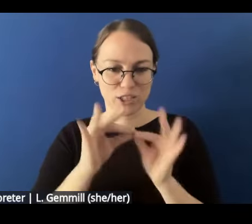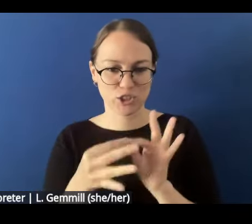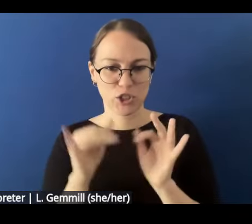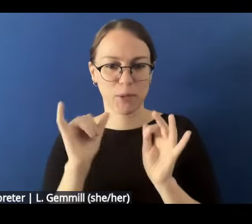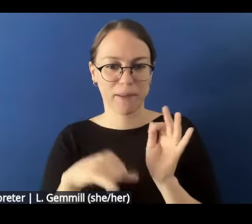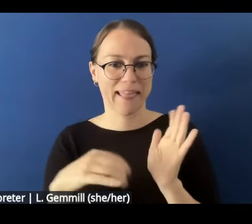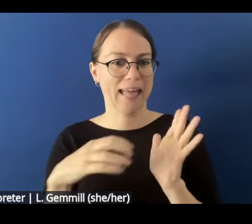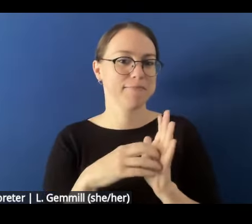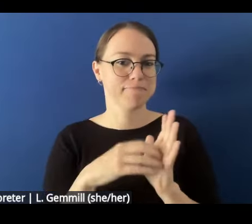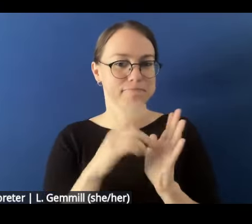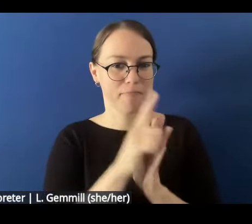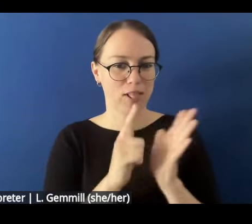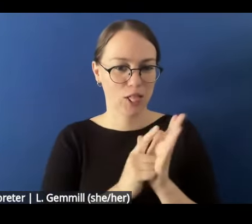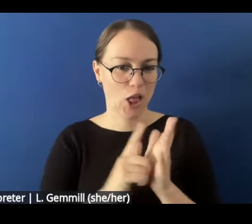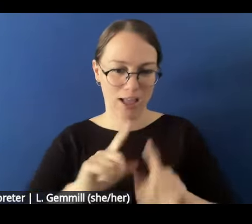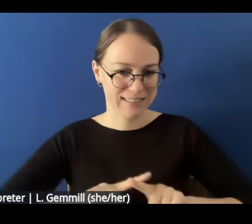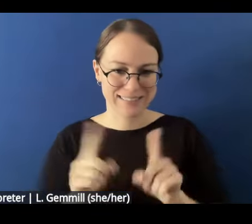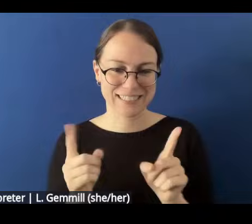other.